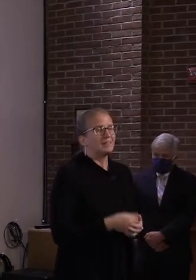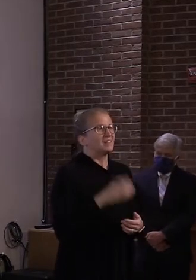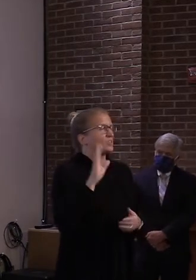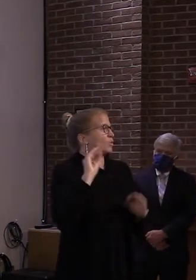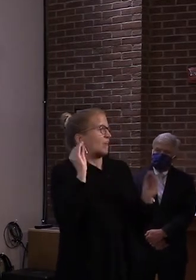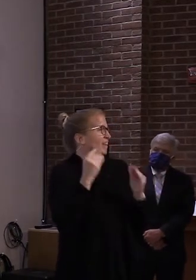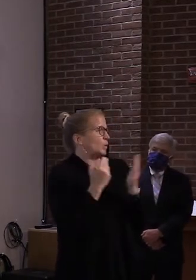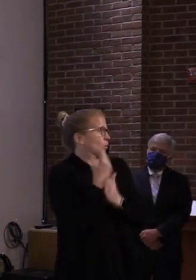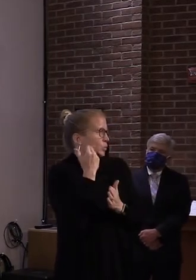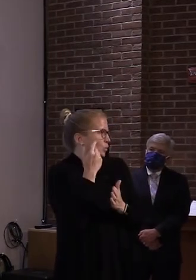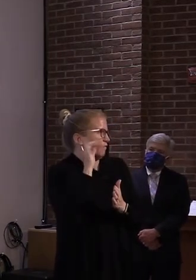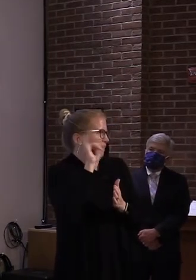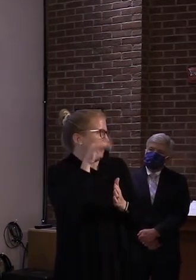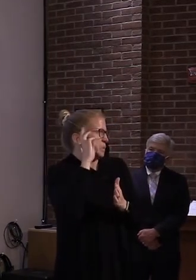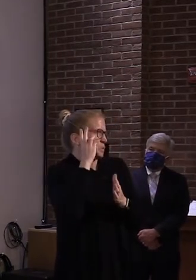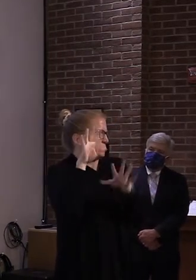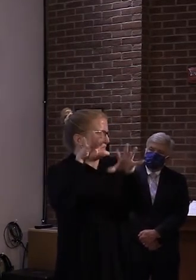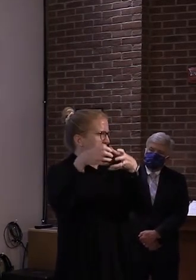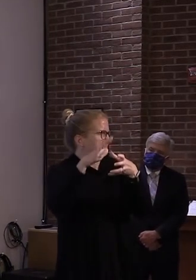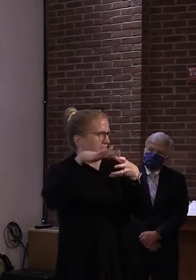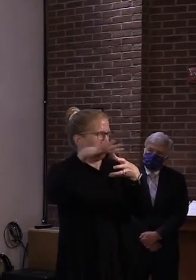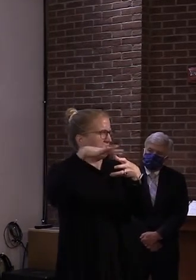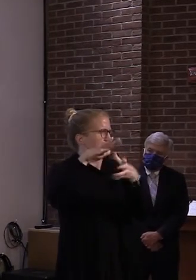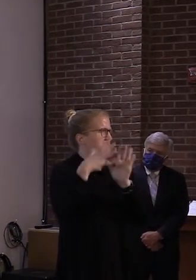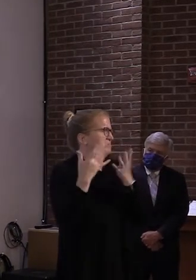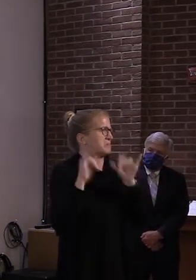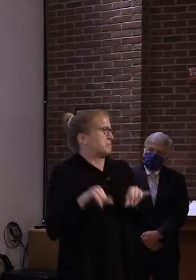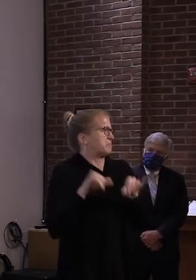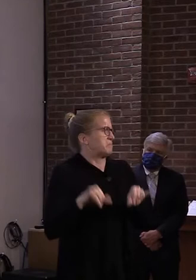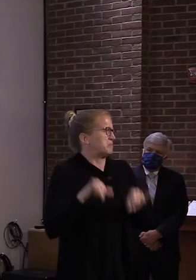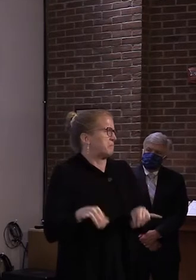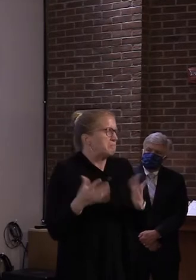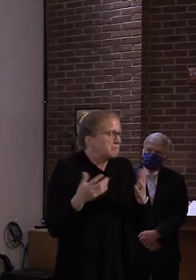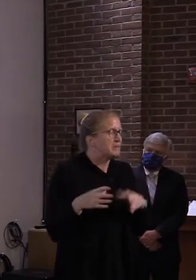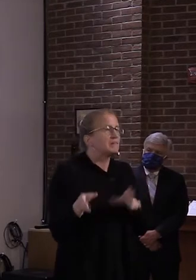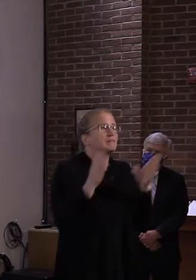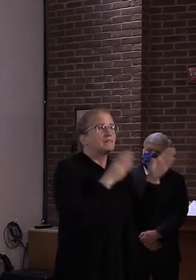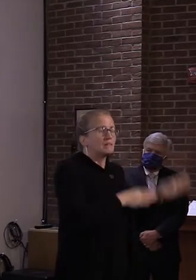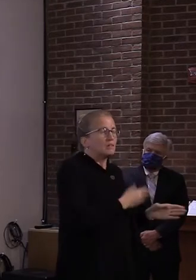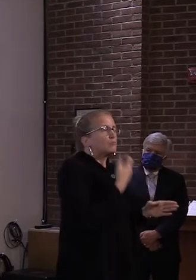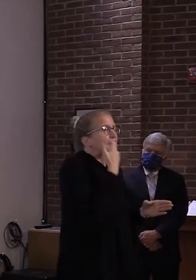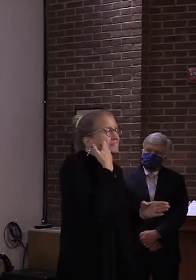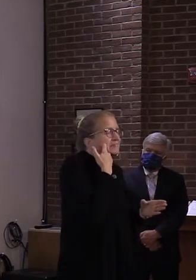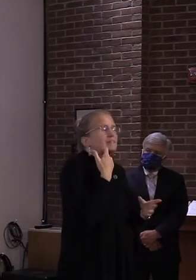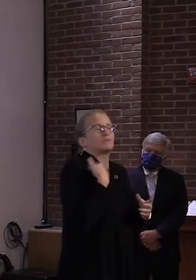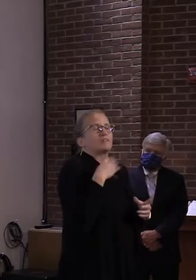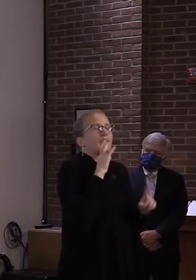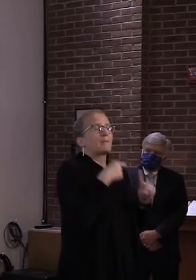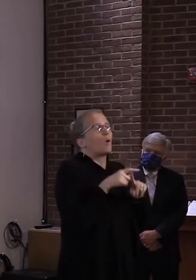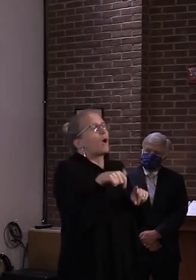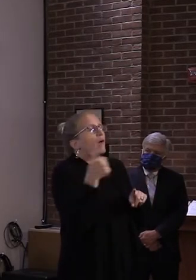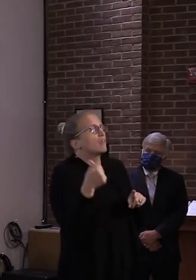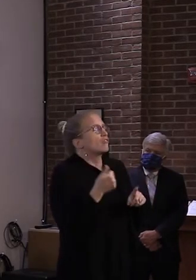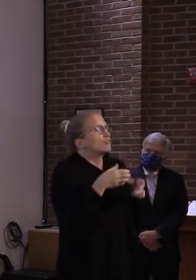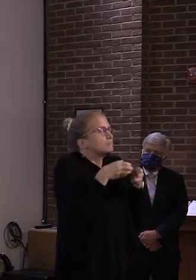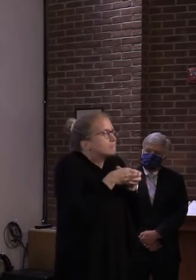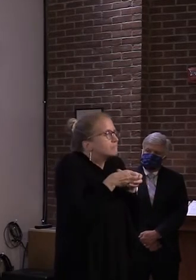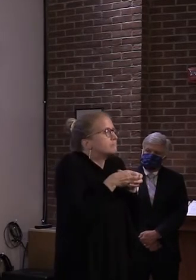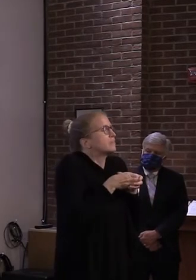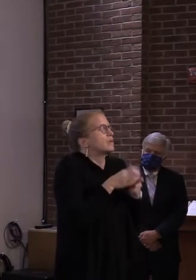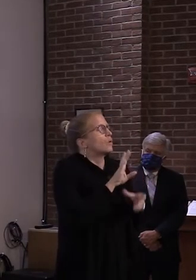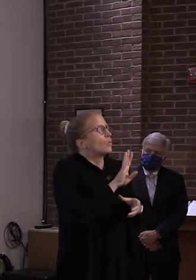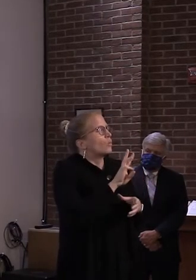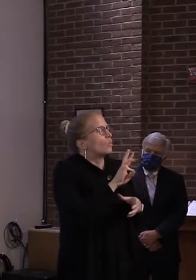We reported last time on a cluster in Windham County, which still remains a